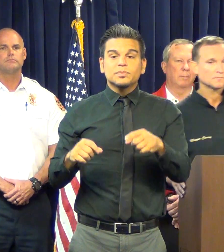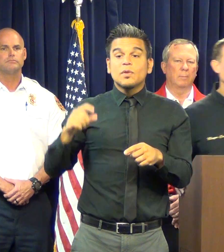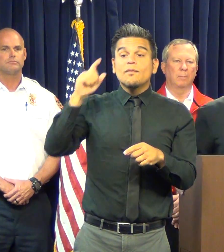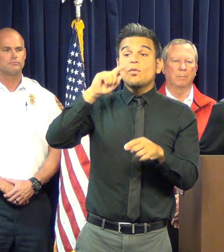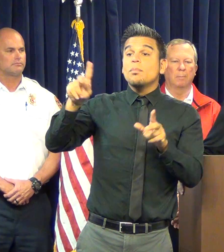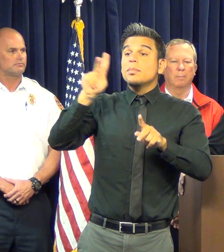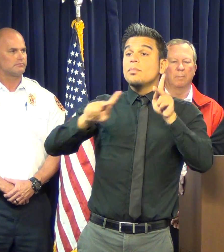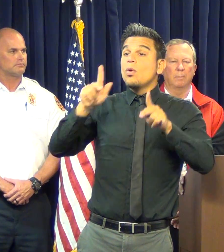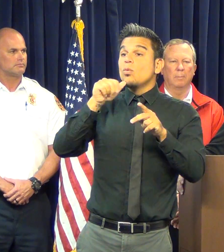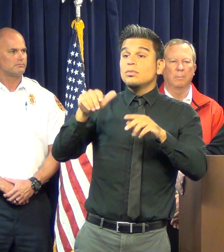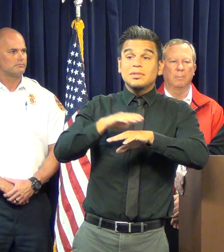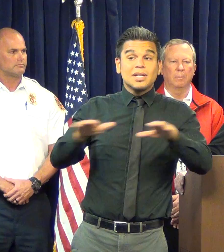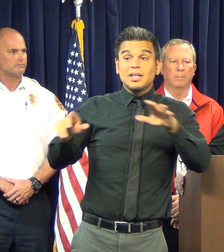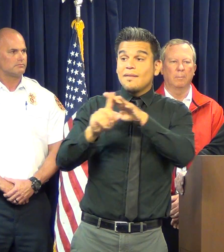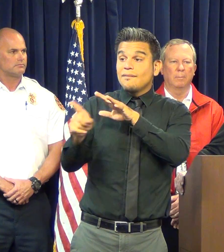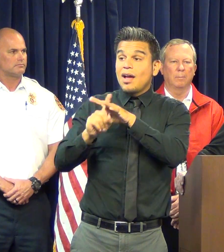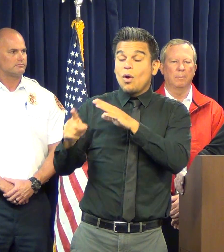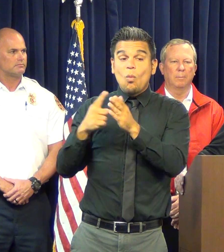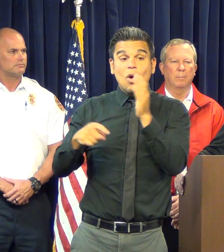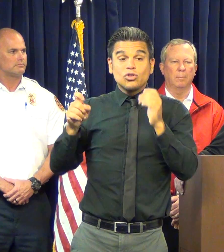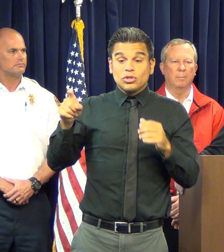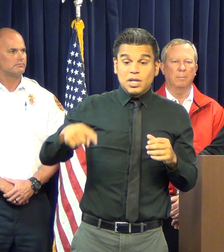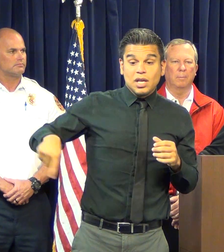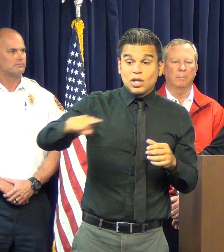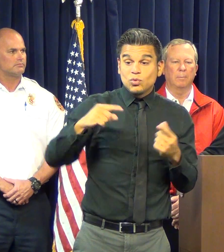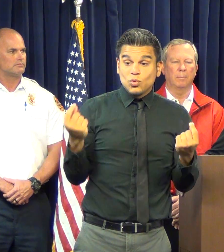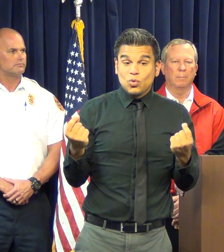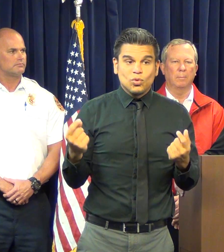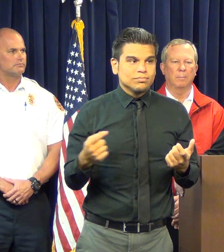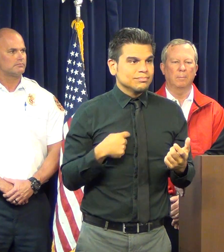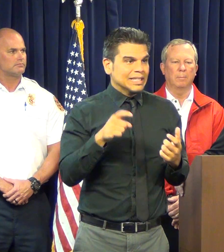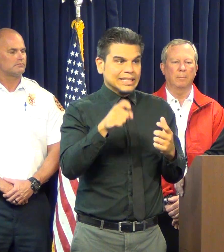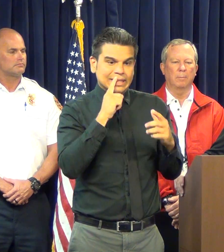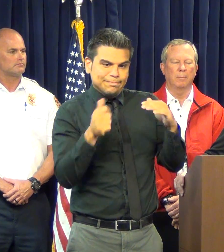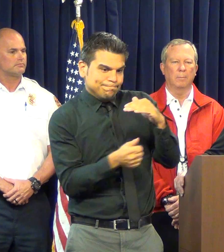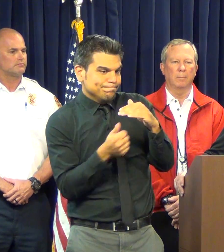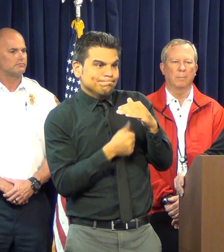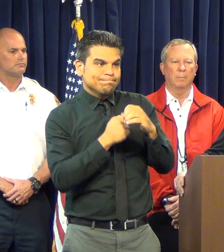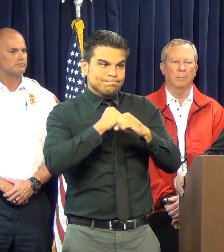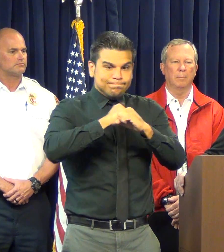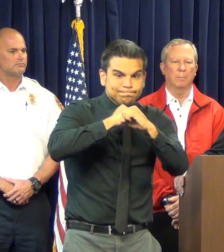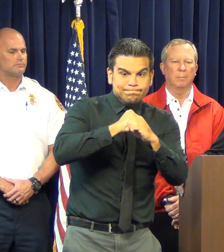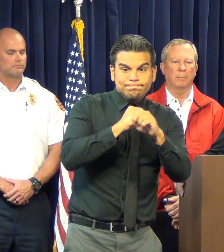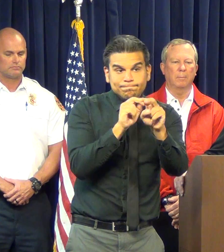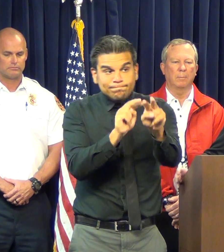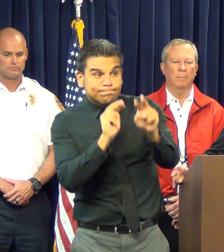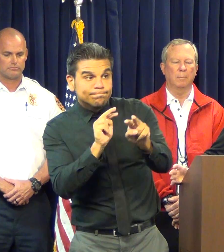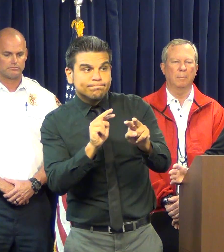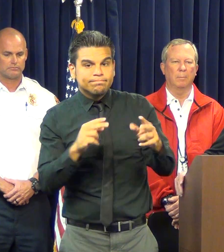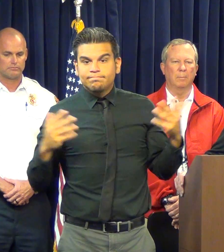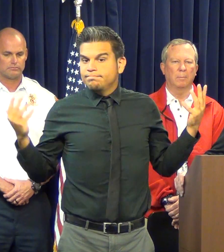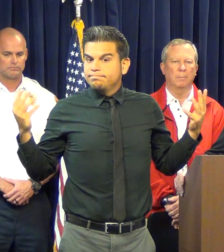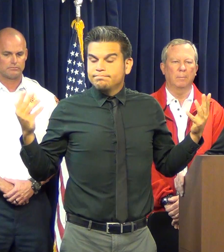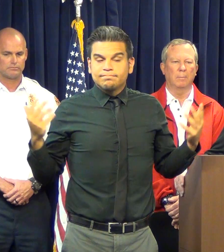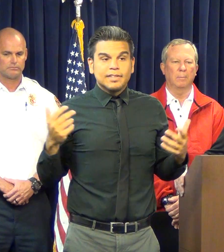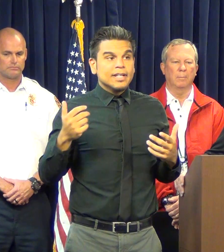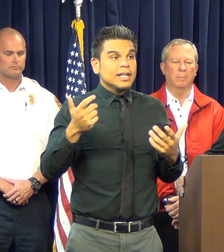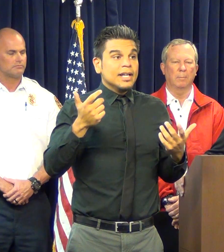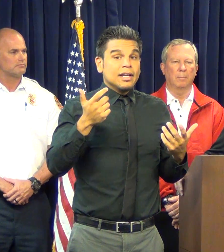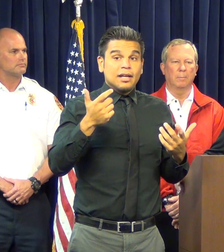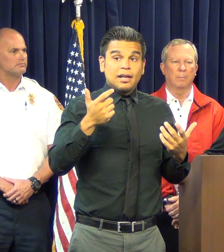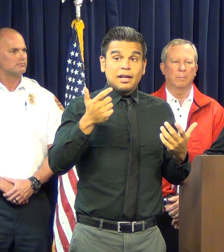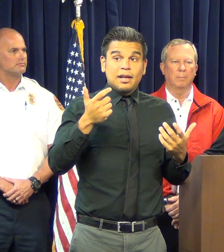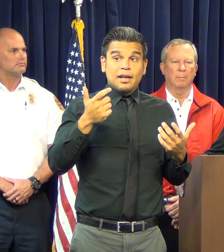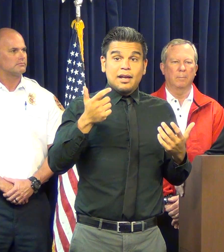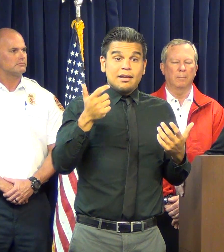right now? Hunker down. I mean, hunker down, pay attention, and anybody when you're in homes